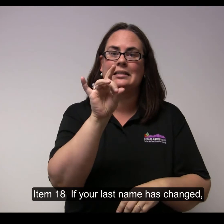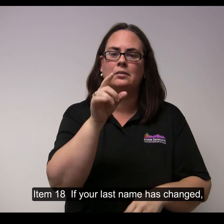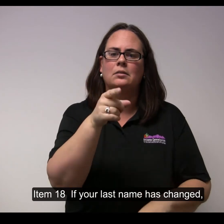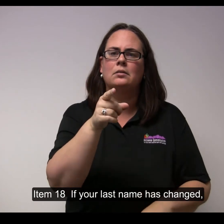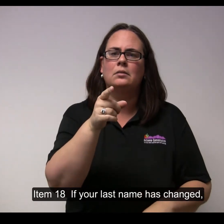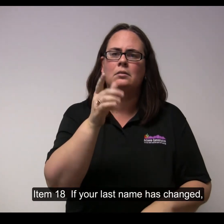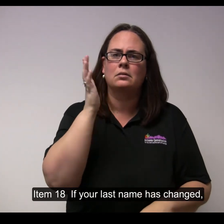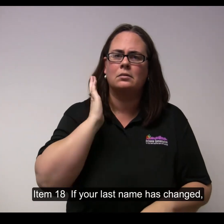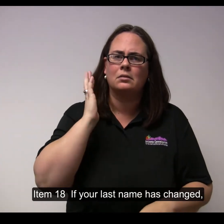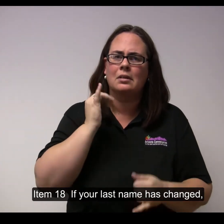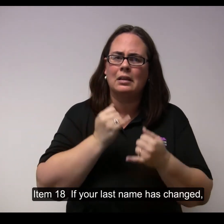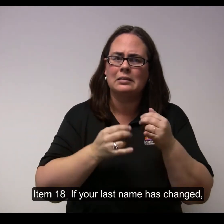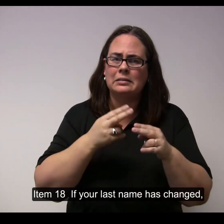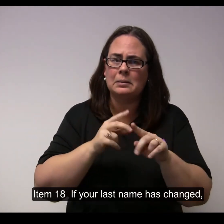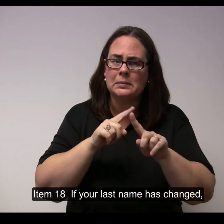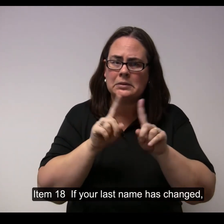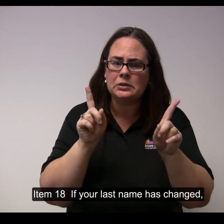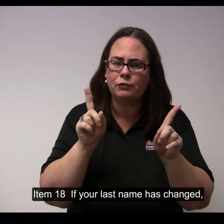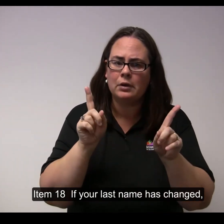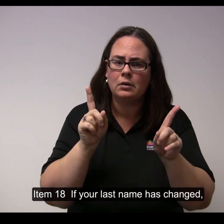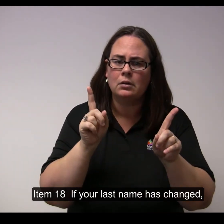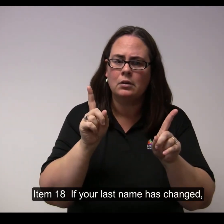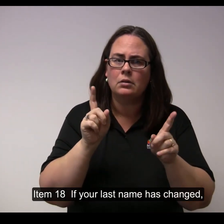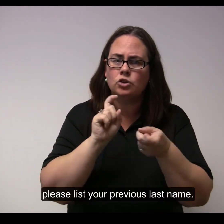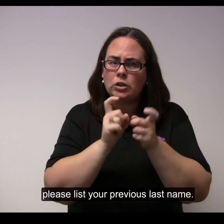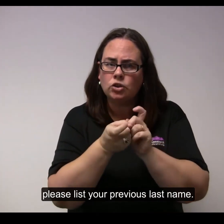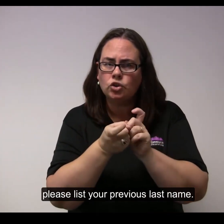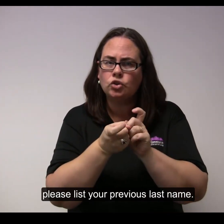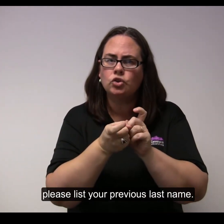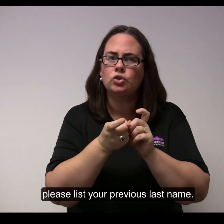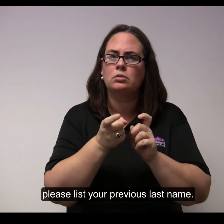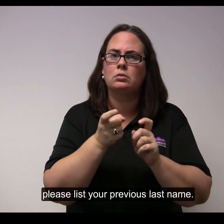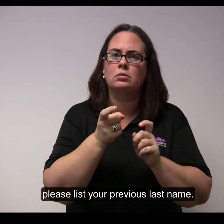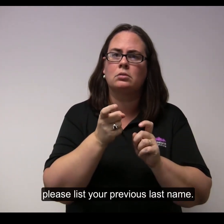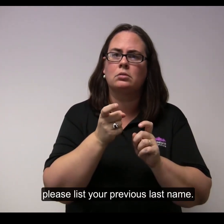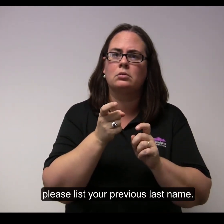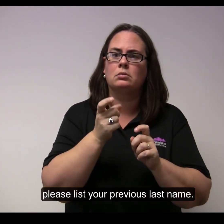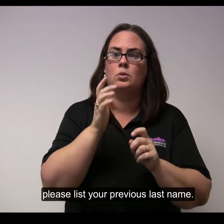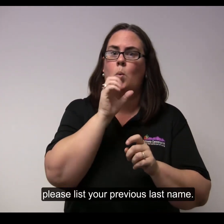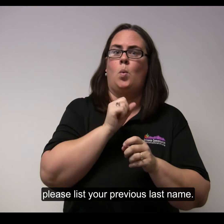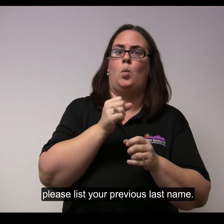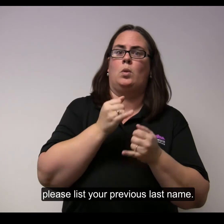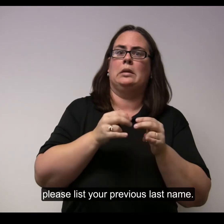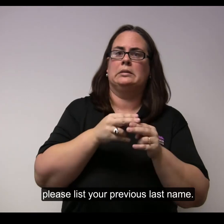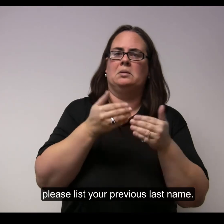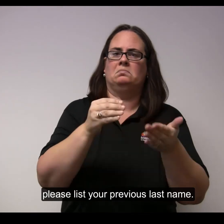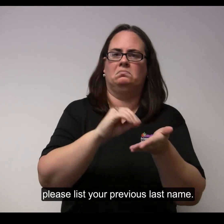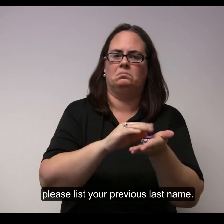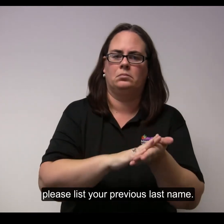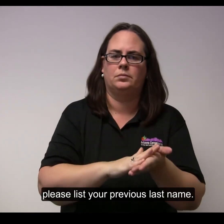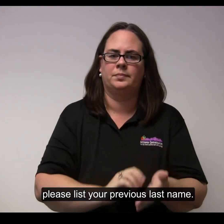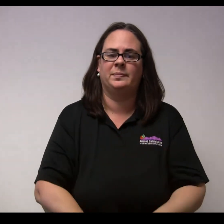Items 18, if your last name has changed, please list your previous last name.